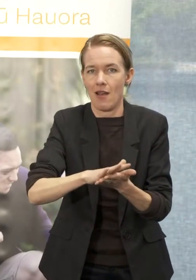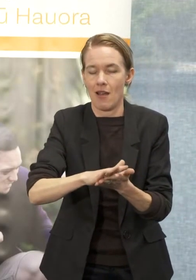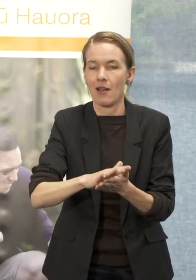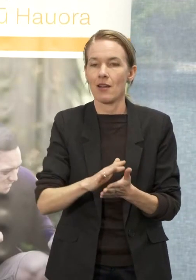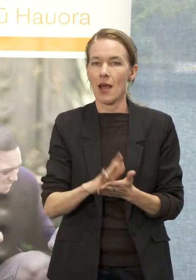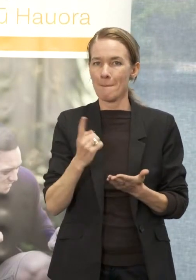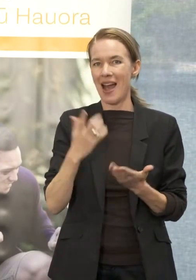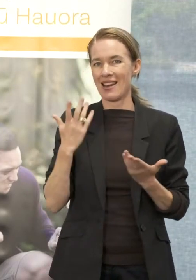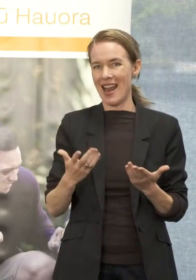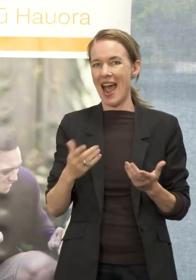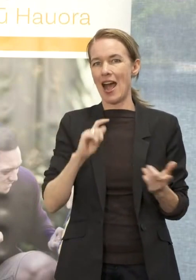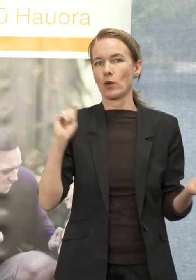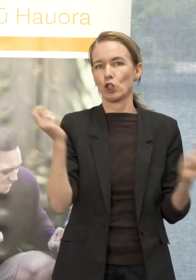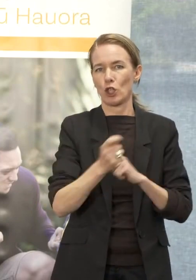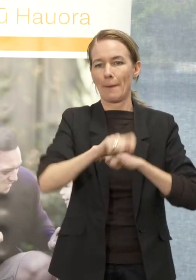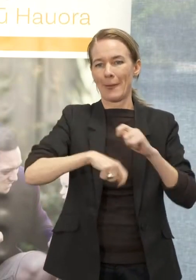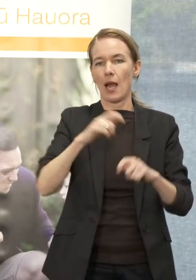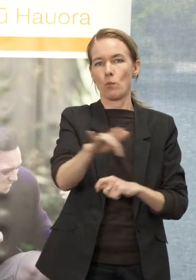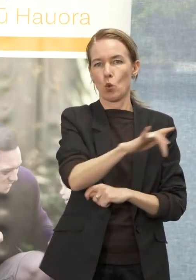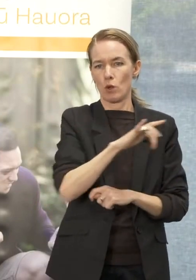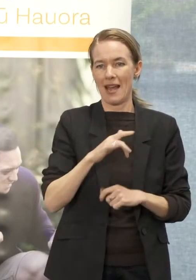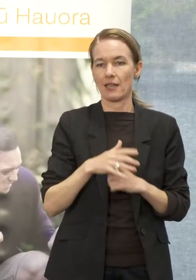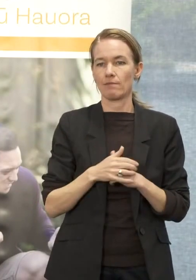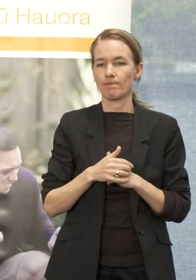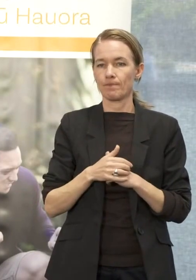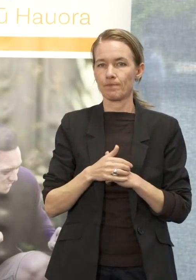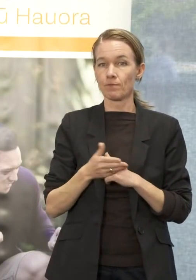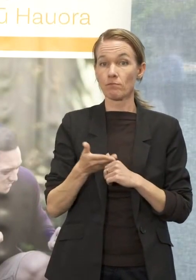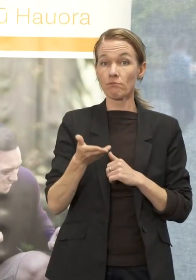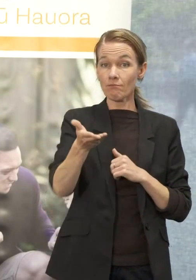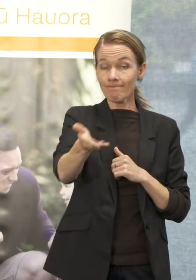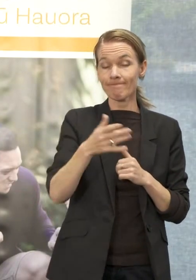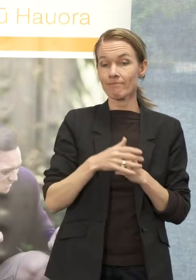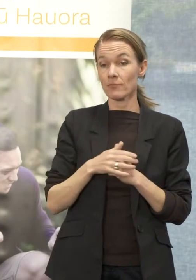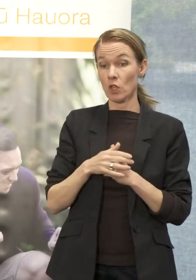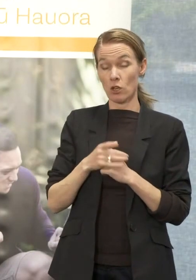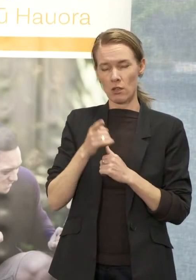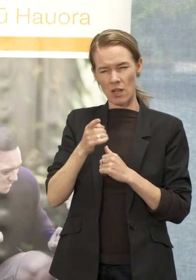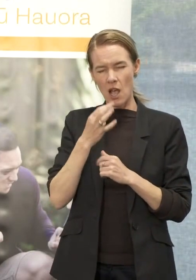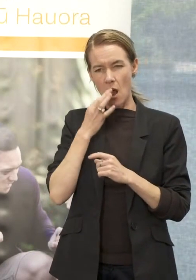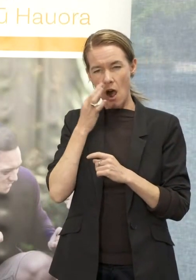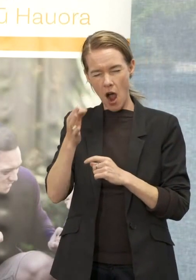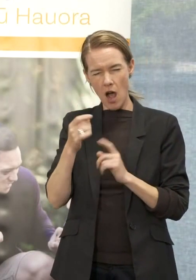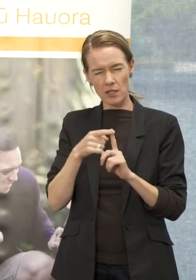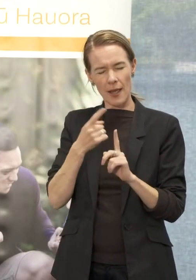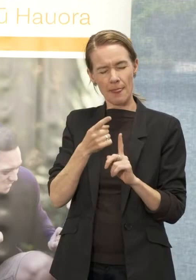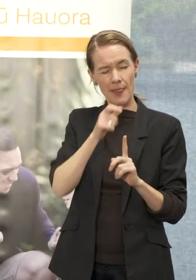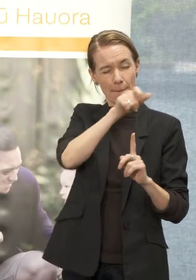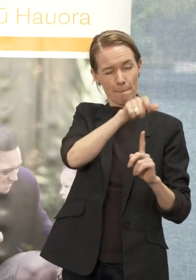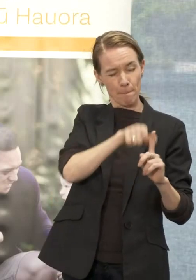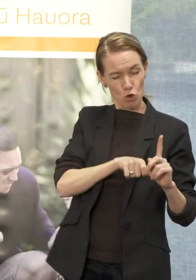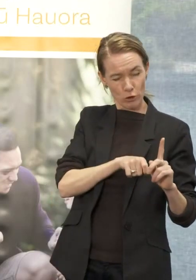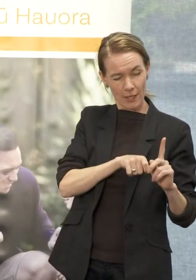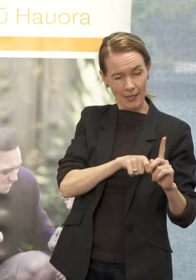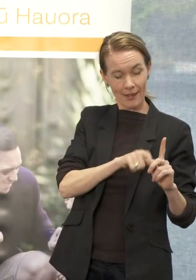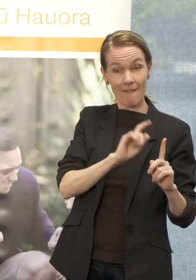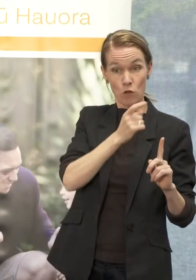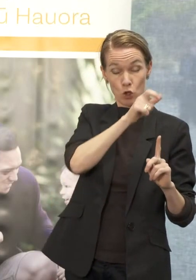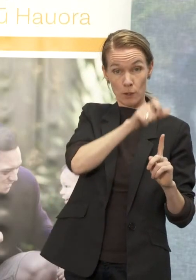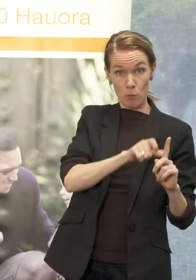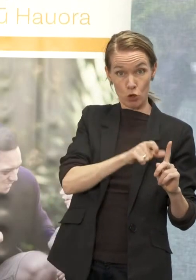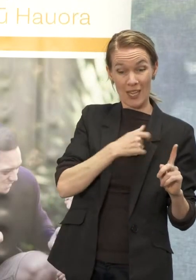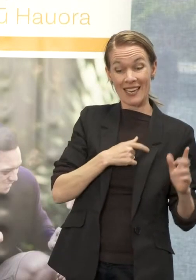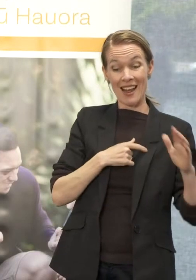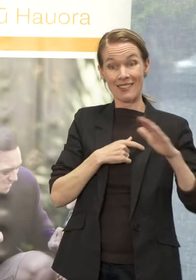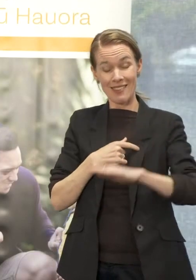that initially touched the bin, did they arrive later on than the person who later developed